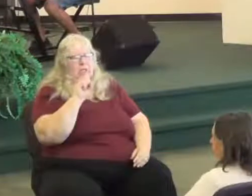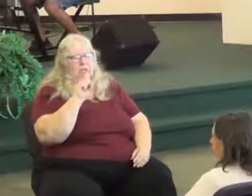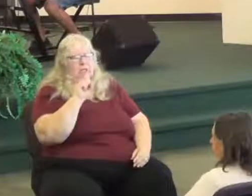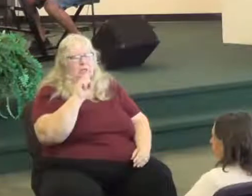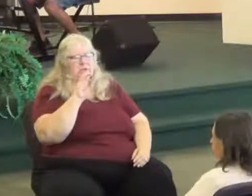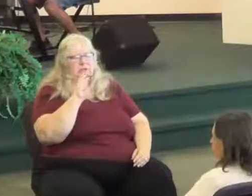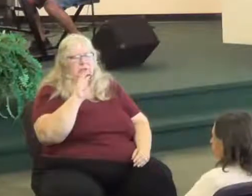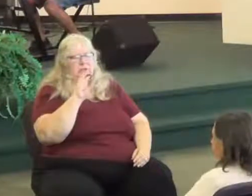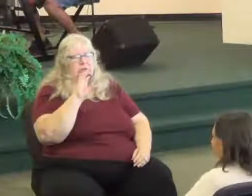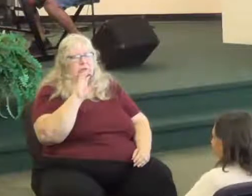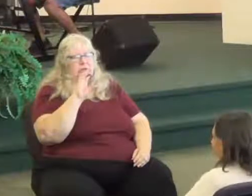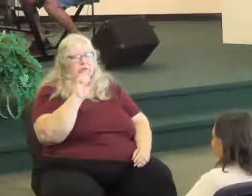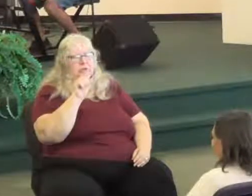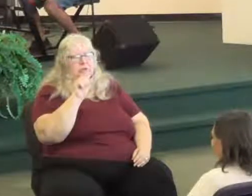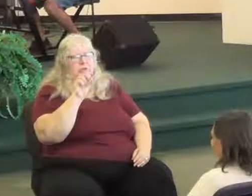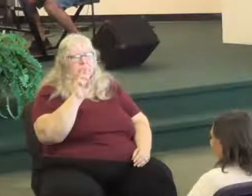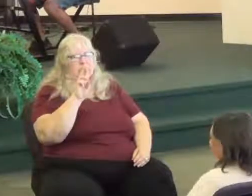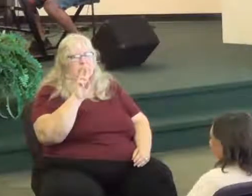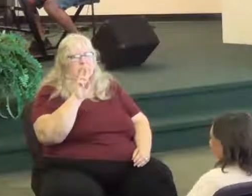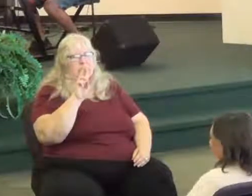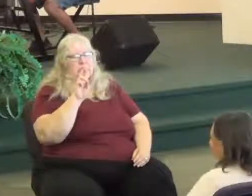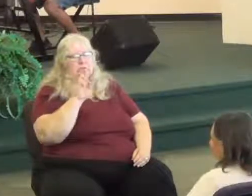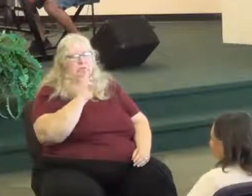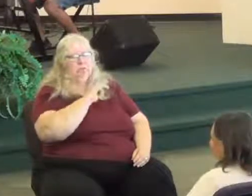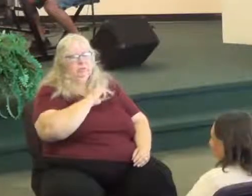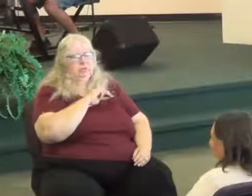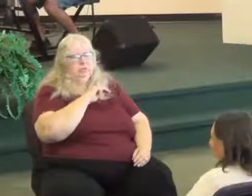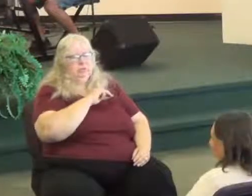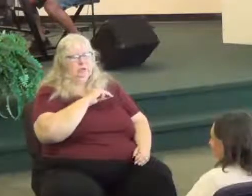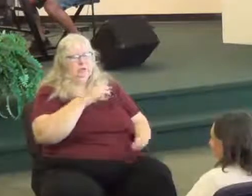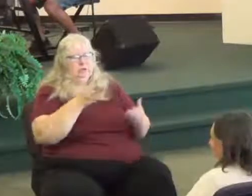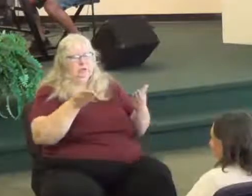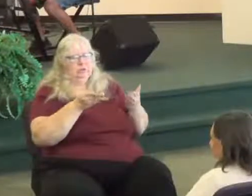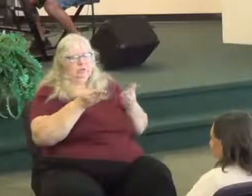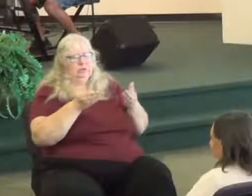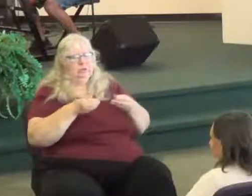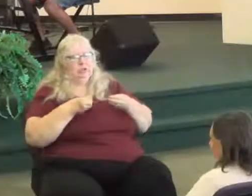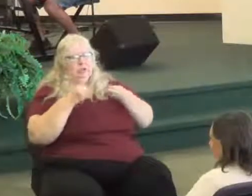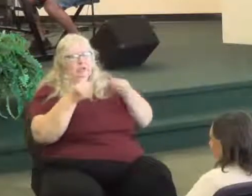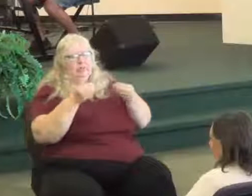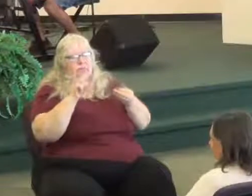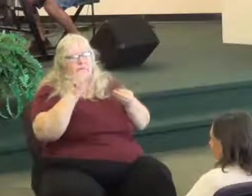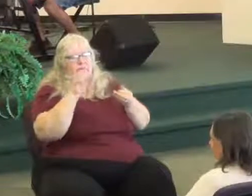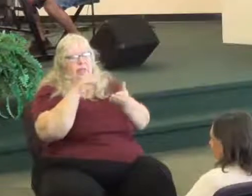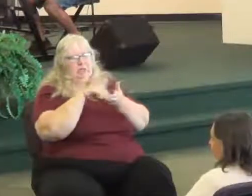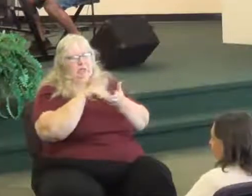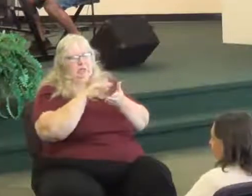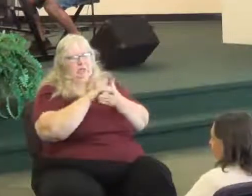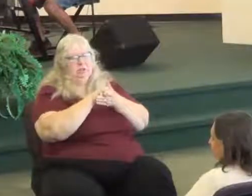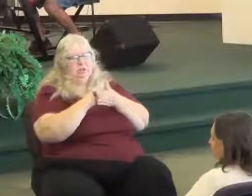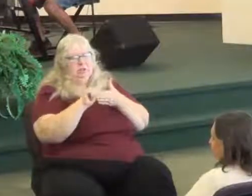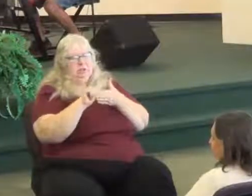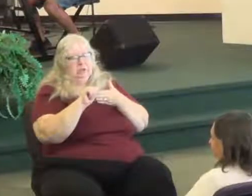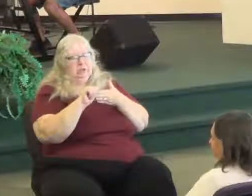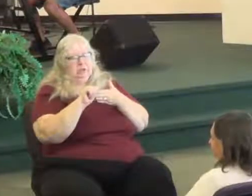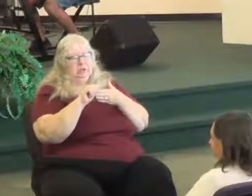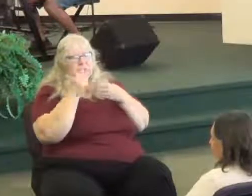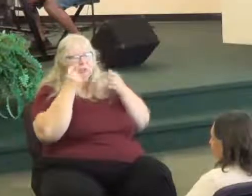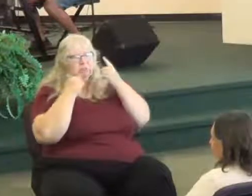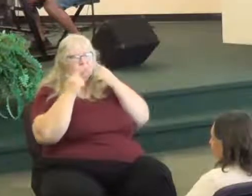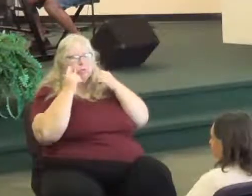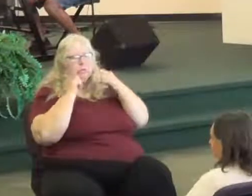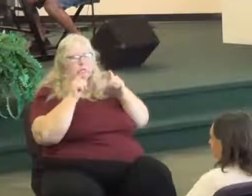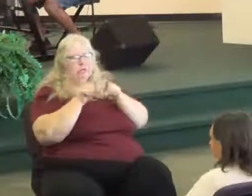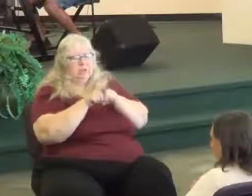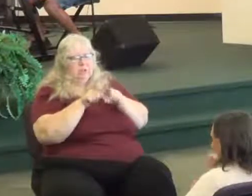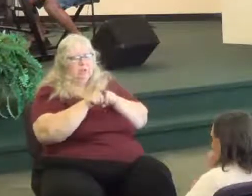Oscar. Yeah. The missionary was here. You guys gave him $1,000. And he bawled like a